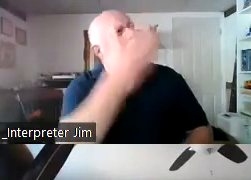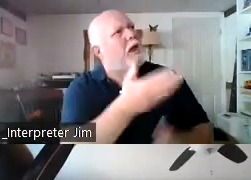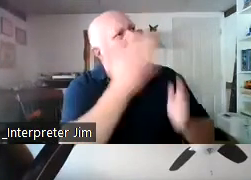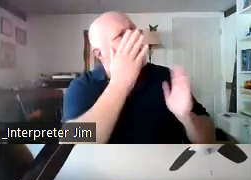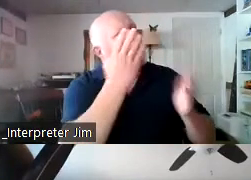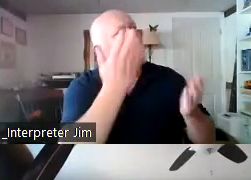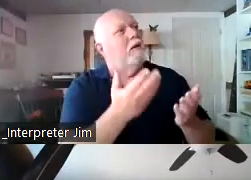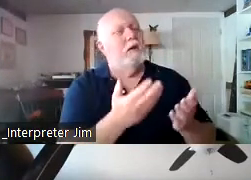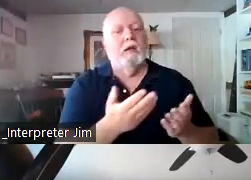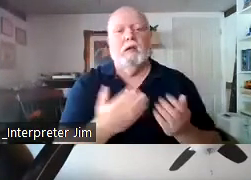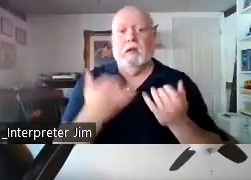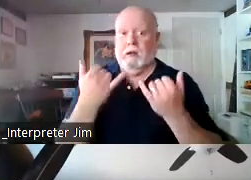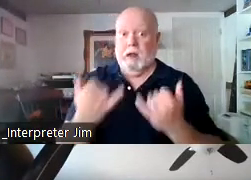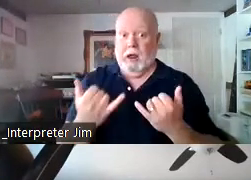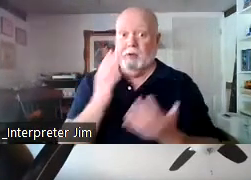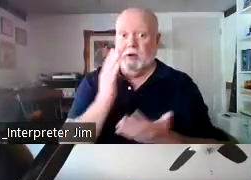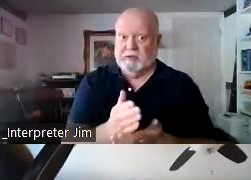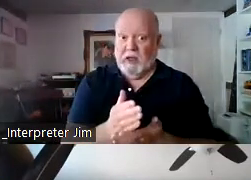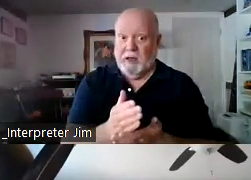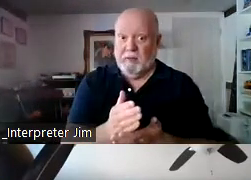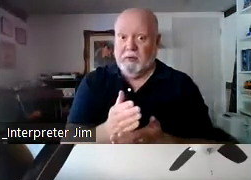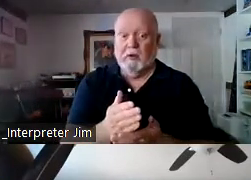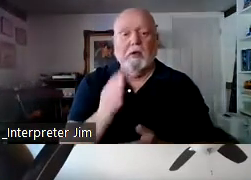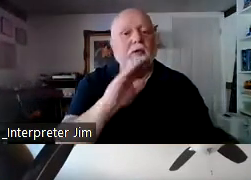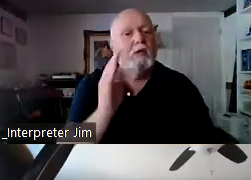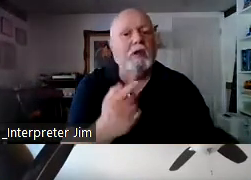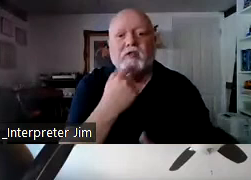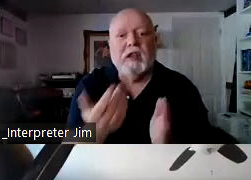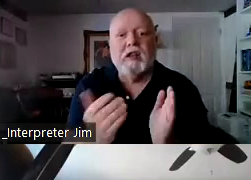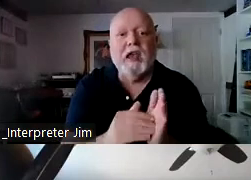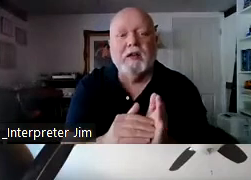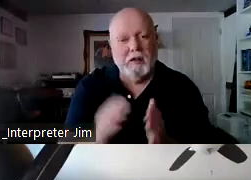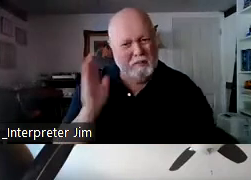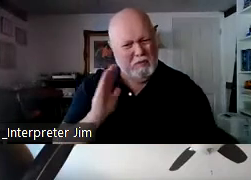time since I've stopped gambling. I realized, like, I only had my phone with me constantly because I was either